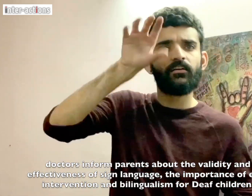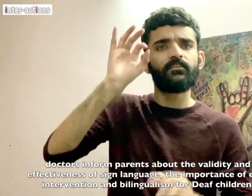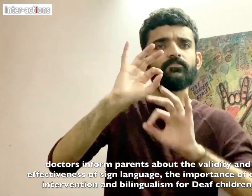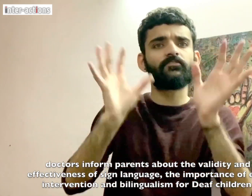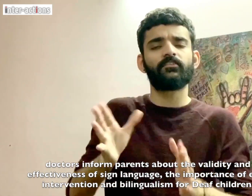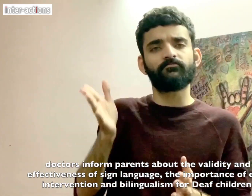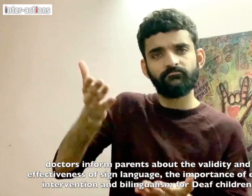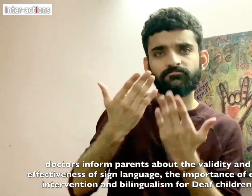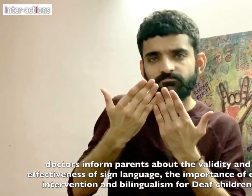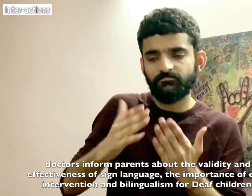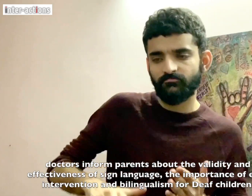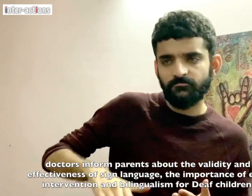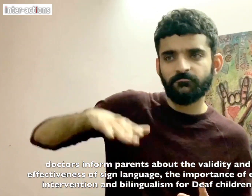children.